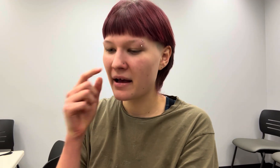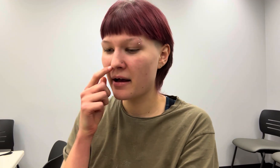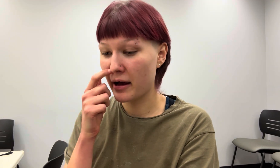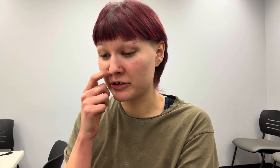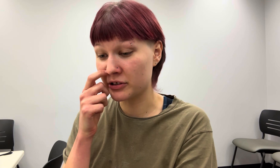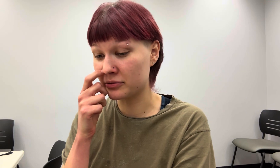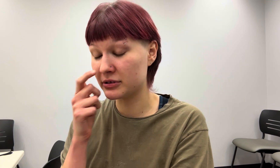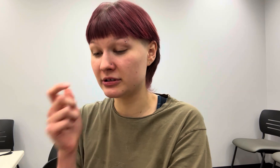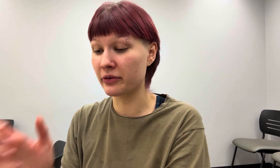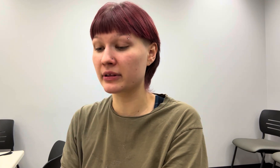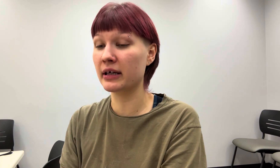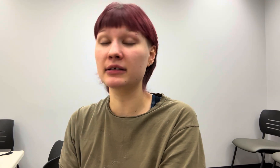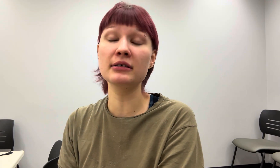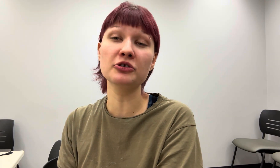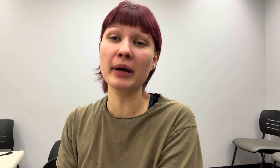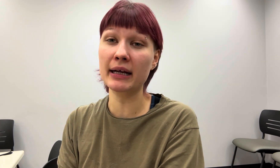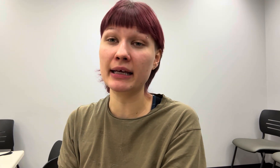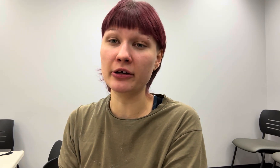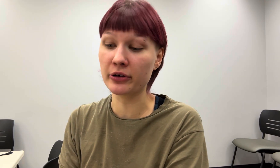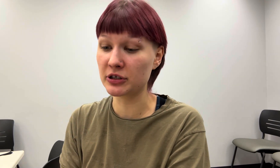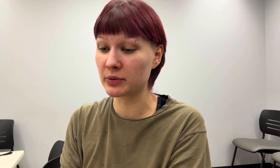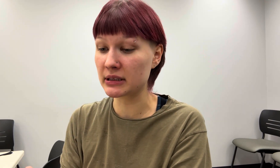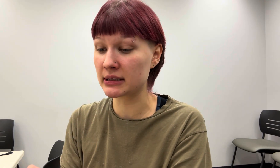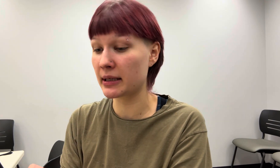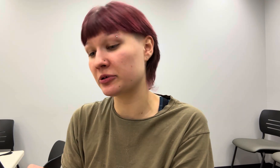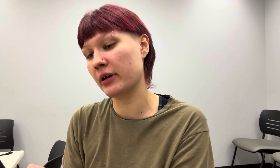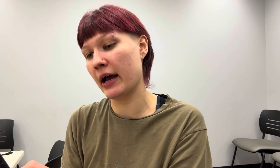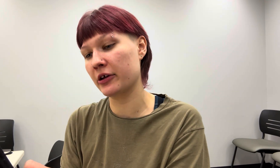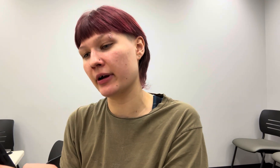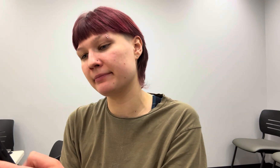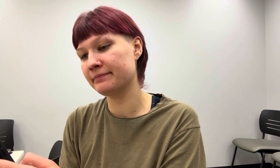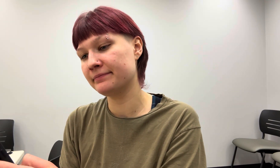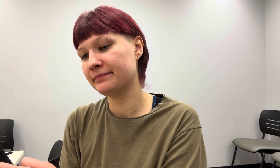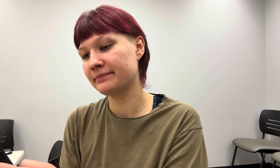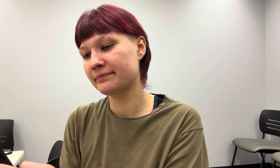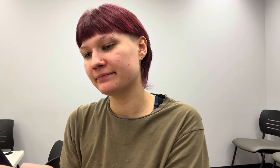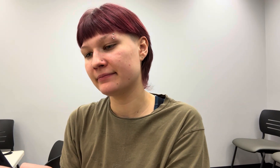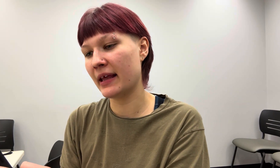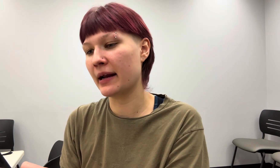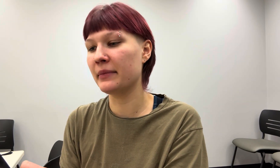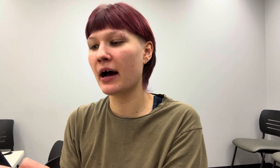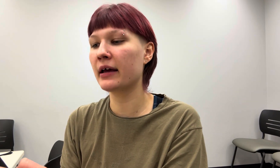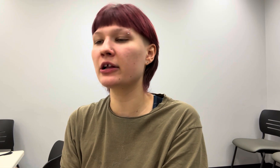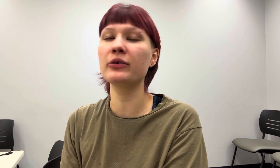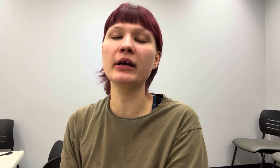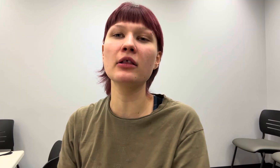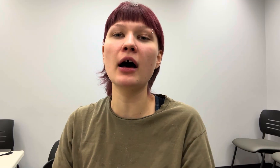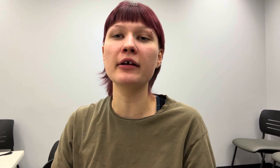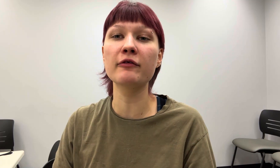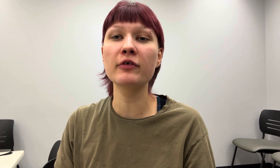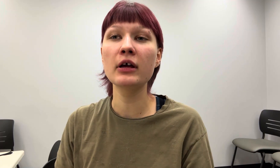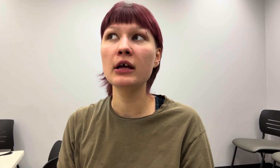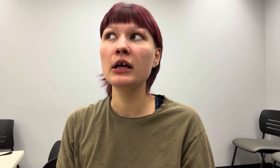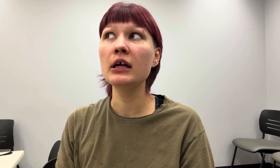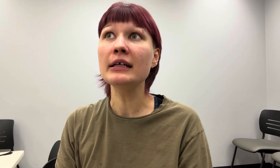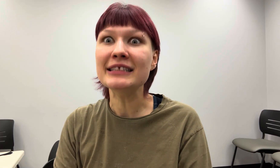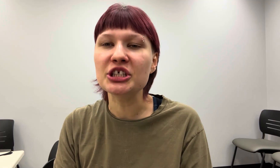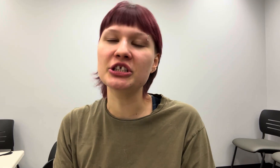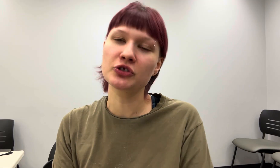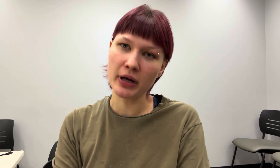I also don't think dramatic increase was conceptually accurate, and I'm not including a lot of teaching